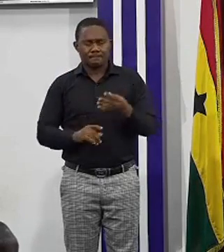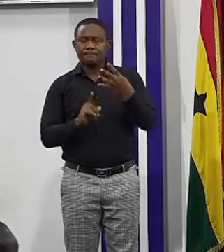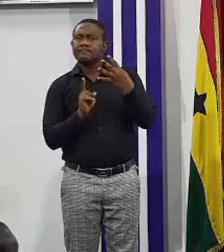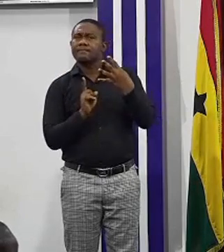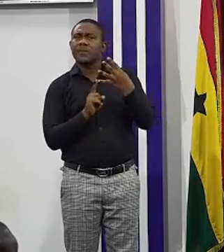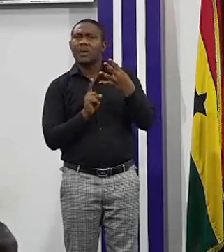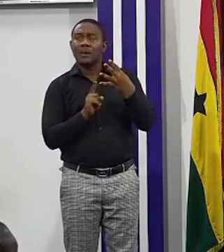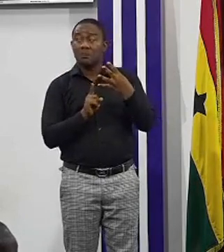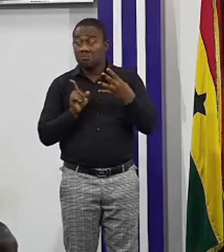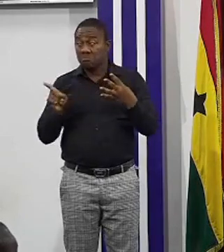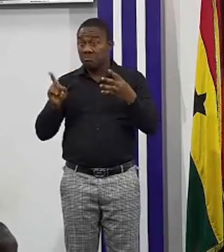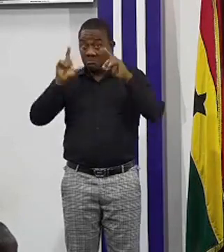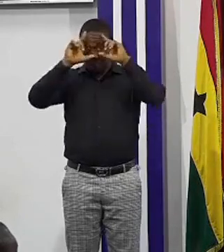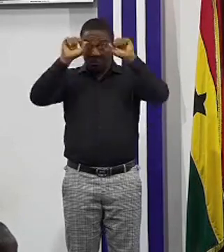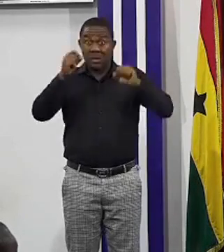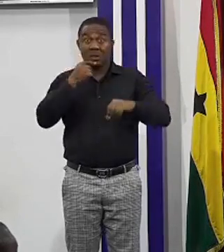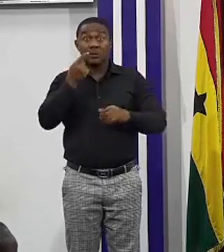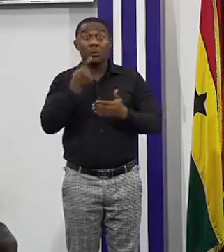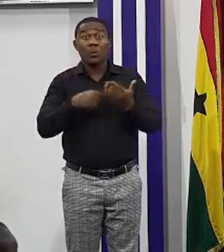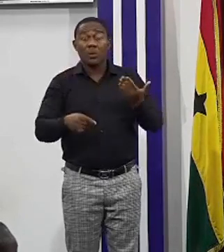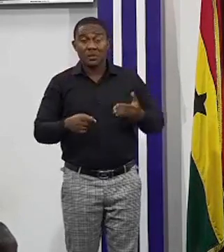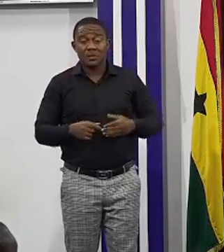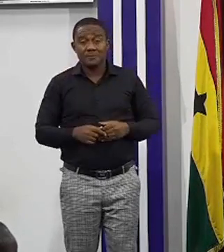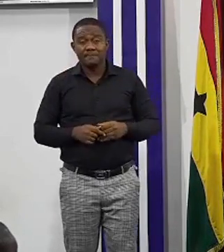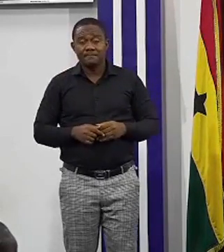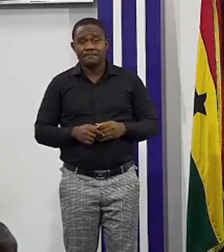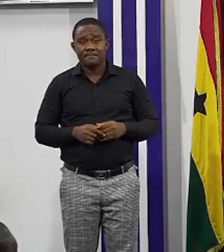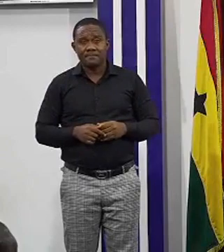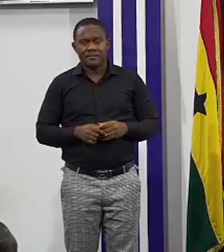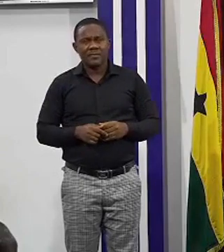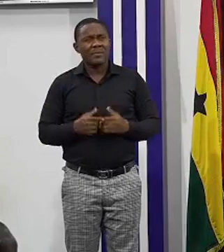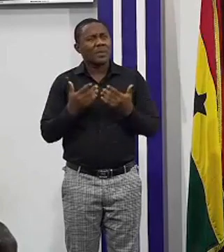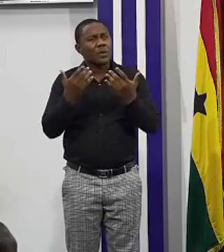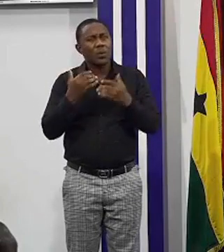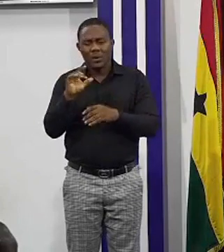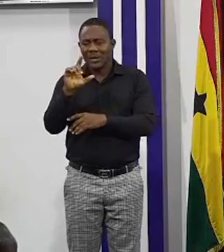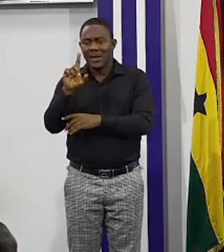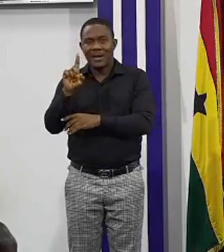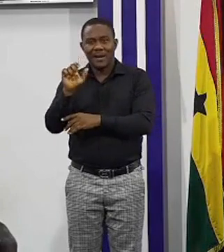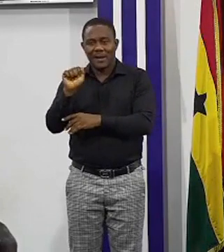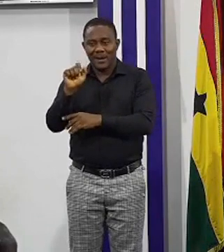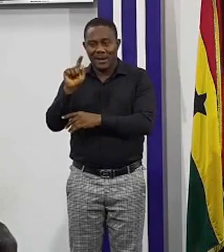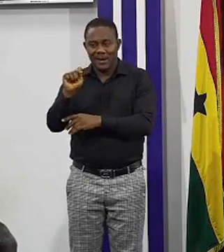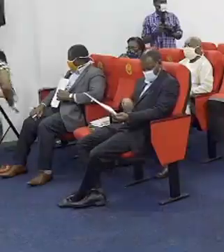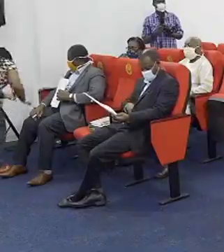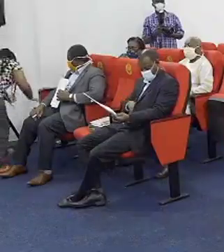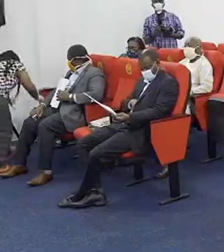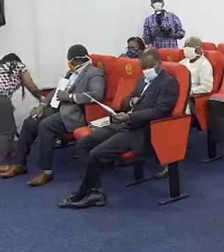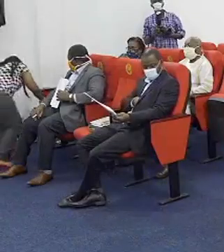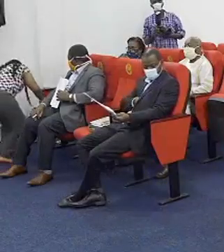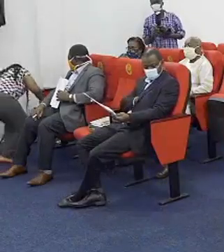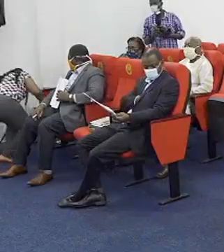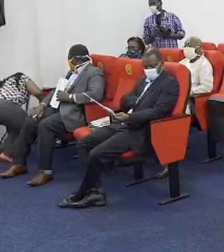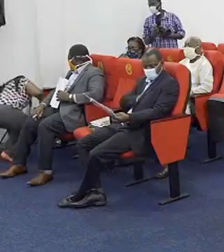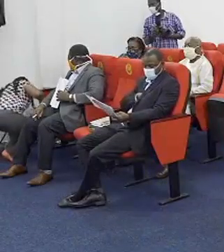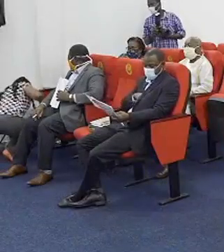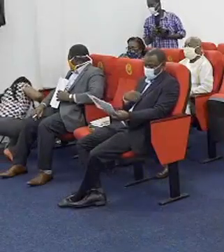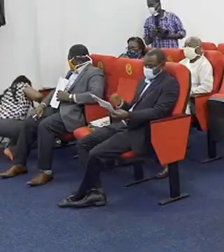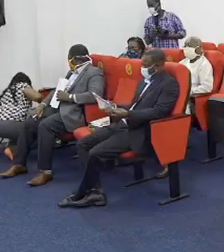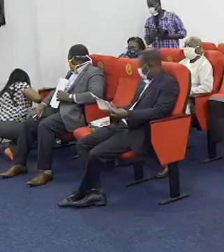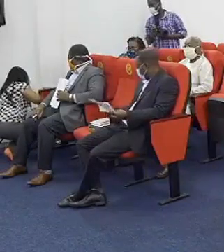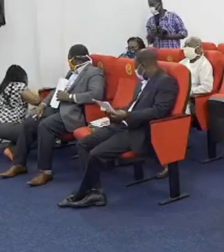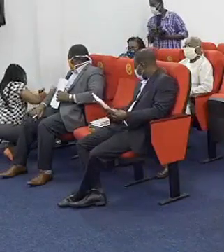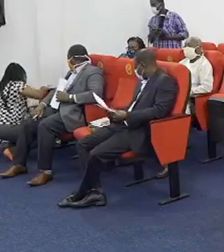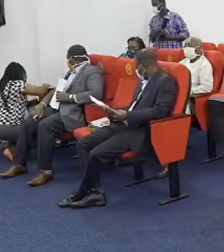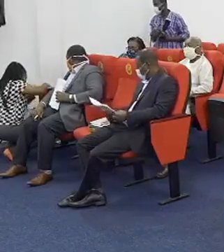thing, which was that to allow us to get as much data as needed, he was restricting movement